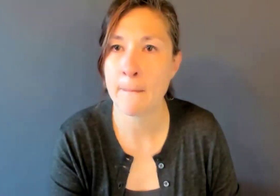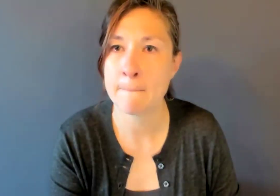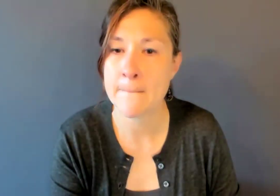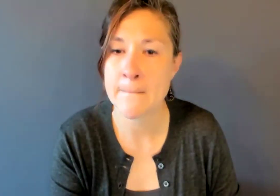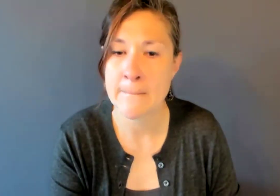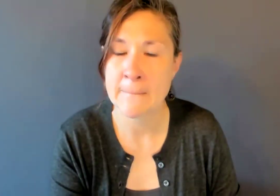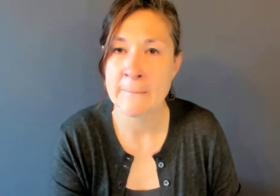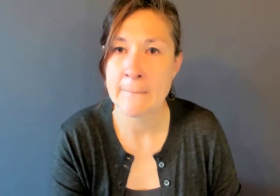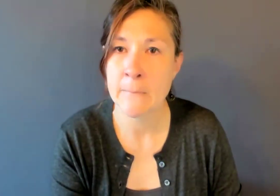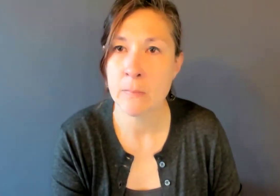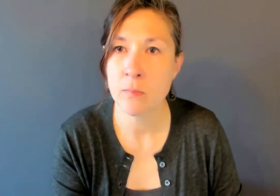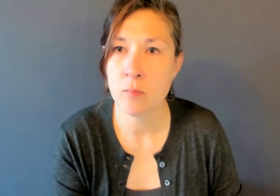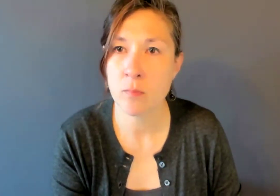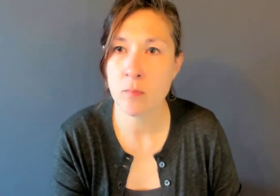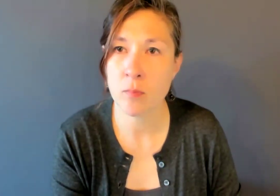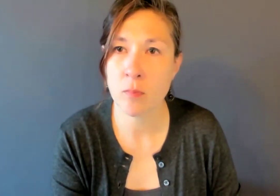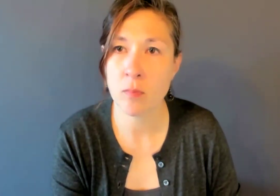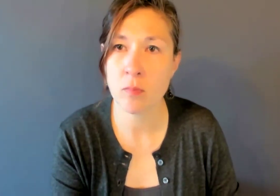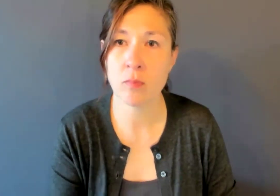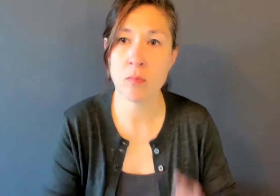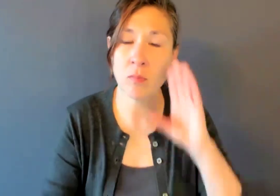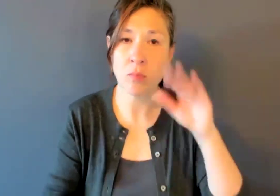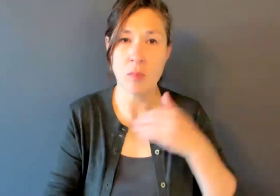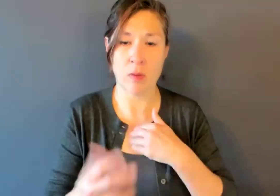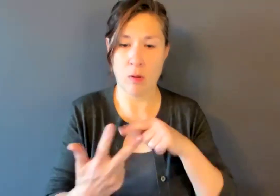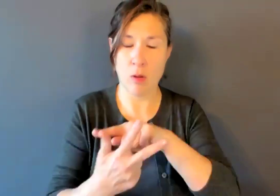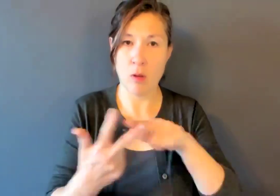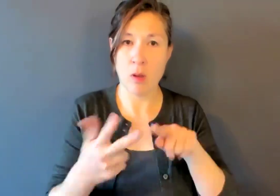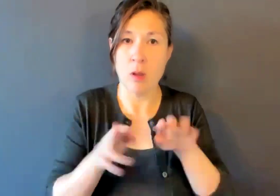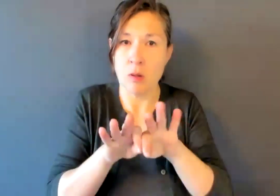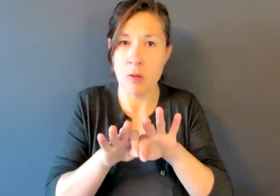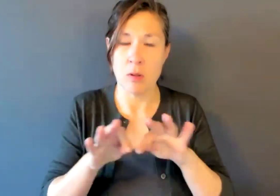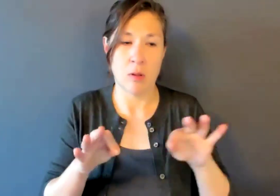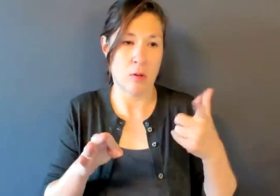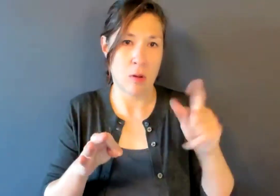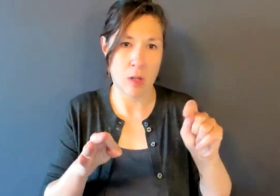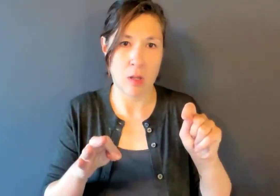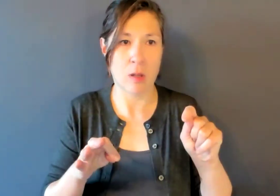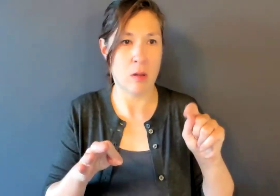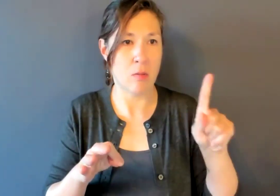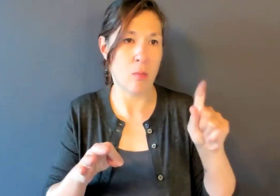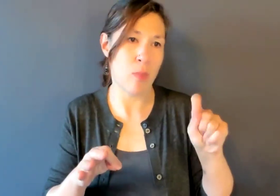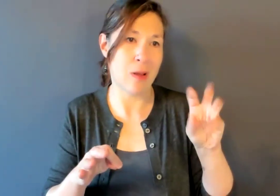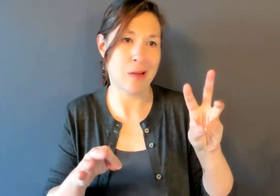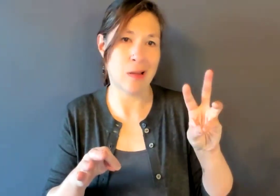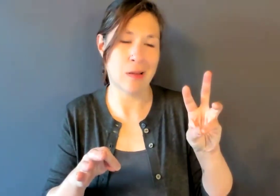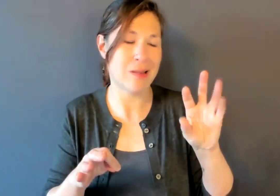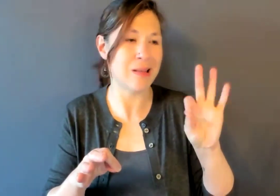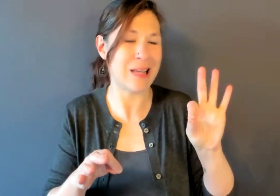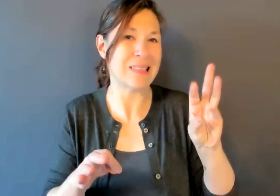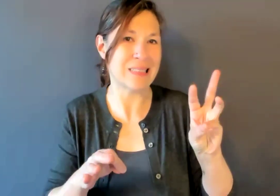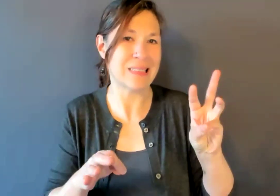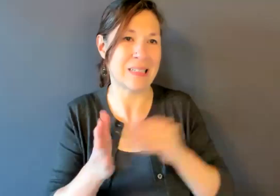before you tonight, the 3 key grants totaling 1.696 million First is a targeted assistance grant